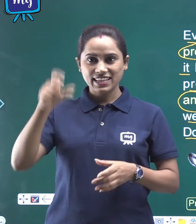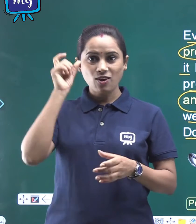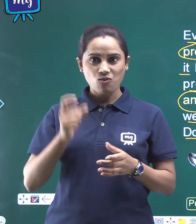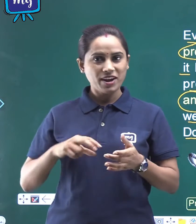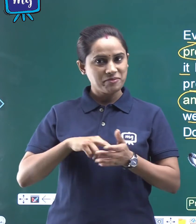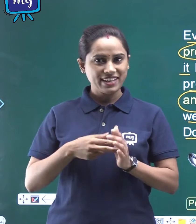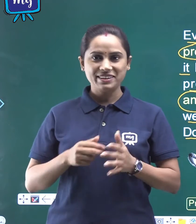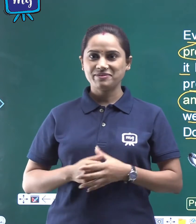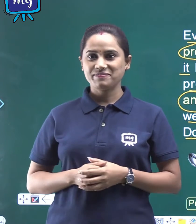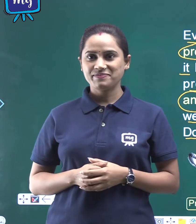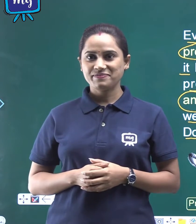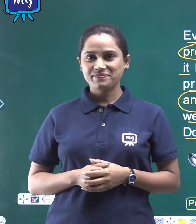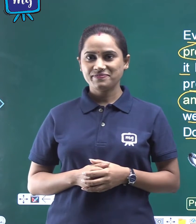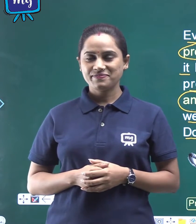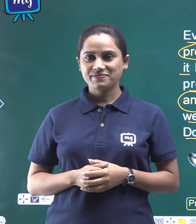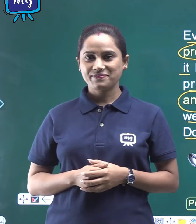Word meaning.